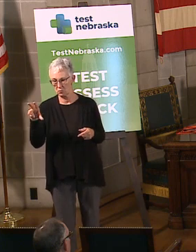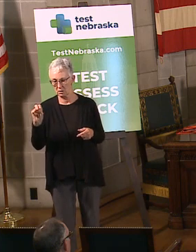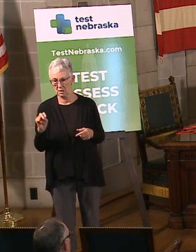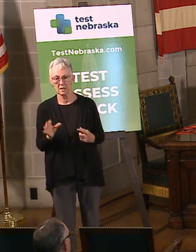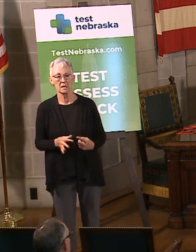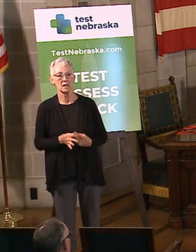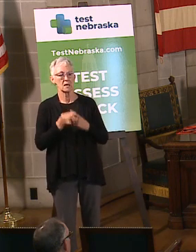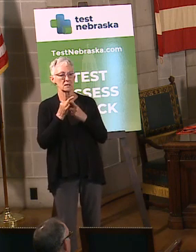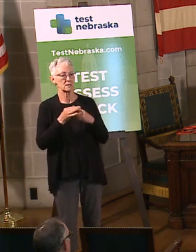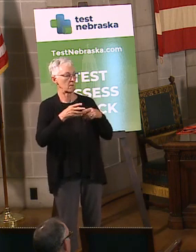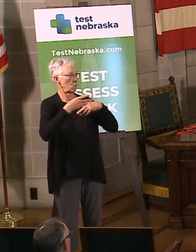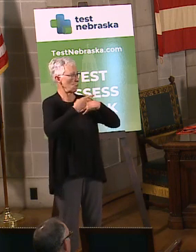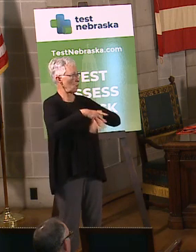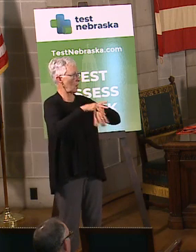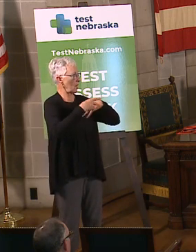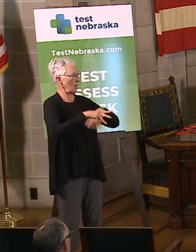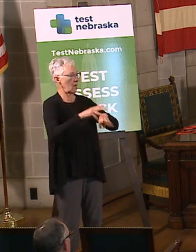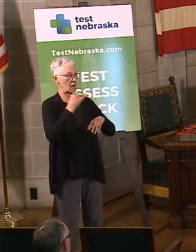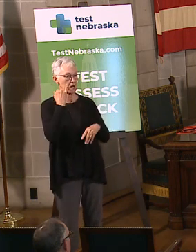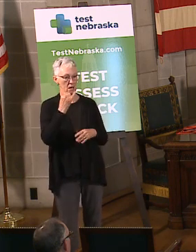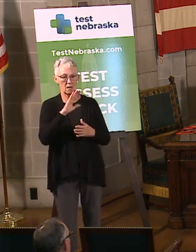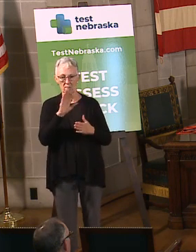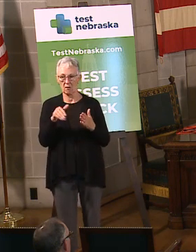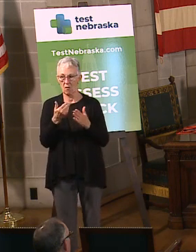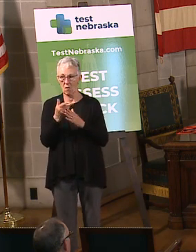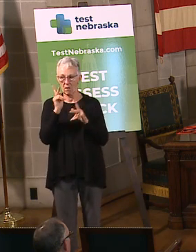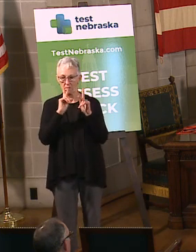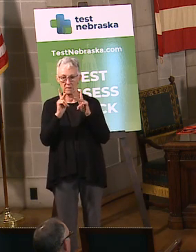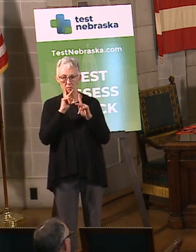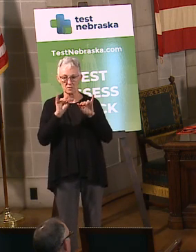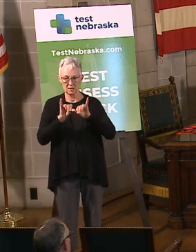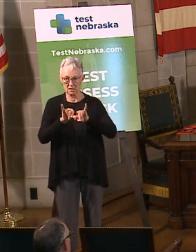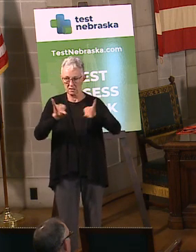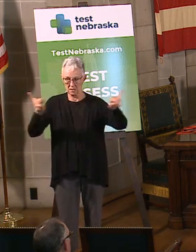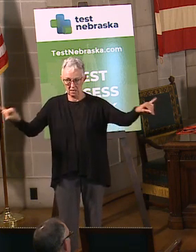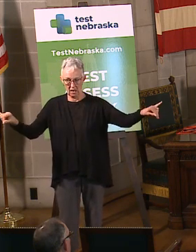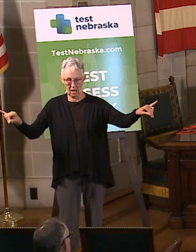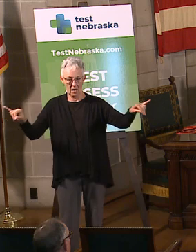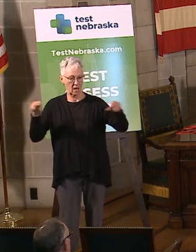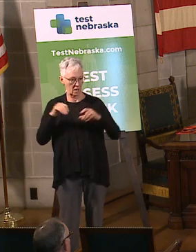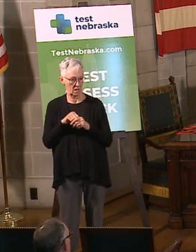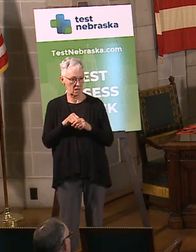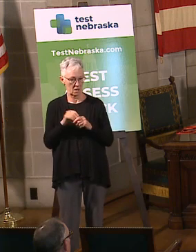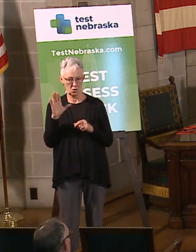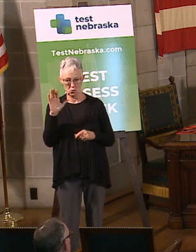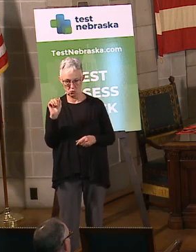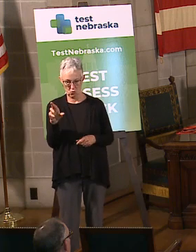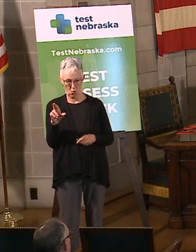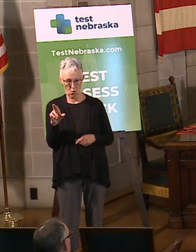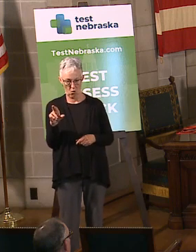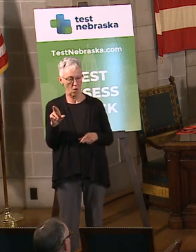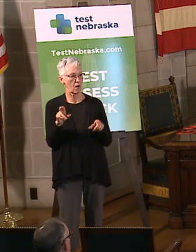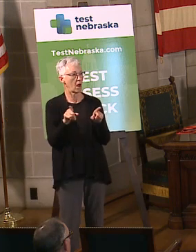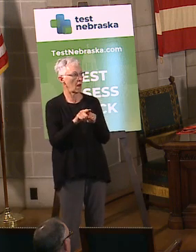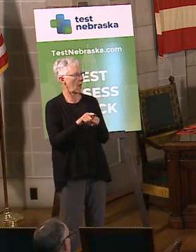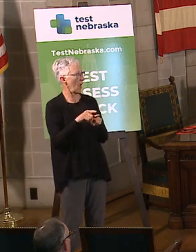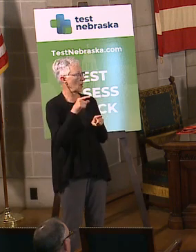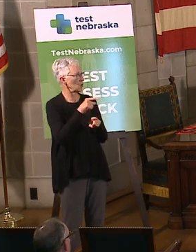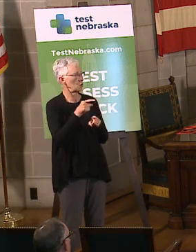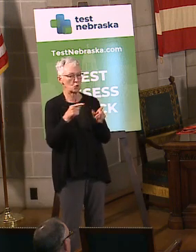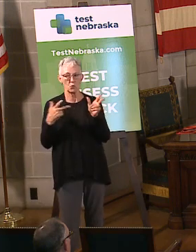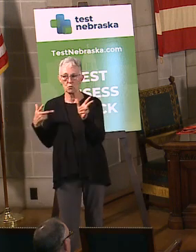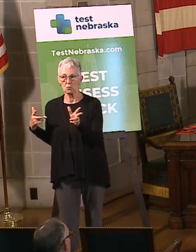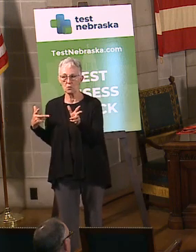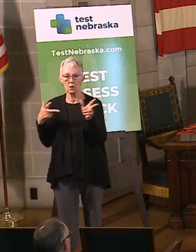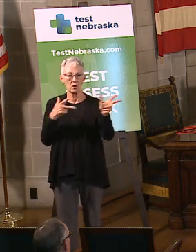of parades, as long as the patrons all remain in their vehicles. So you can still do a public parade like we've been doing for some of the schools, where everybody gets in the car and drives by somebody's house. As